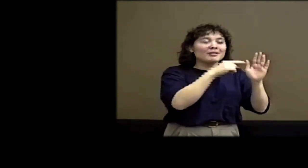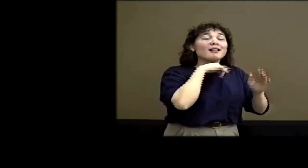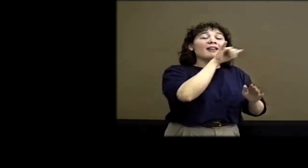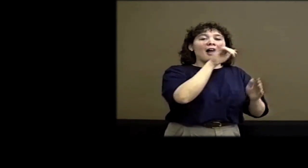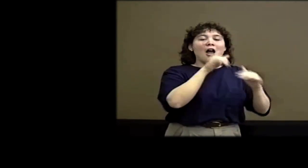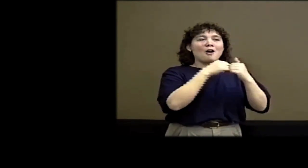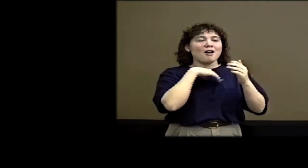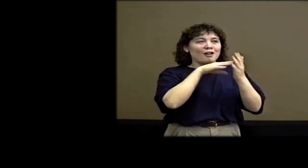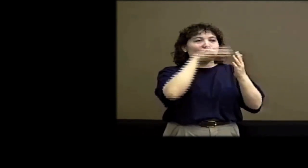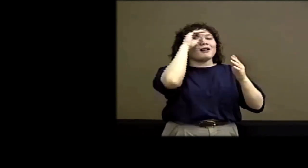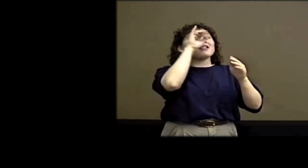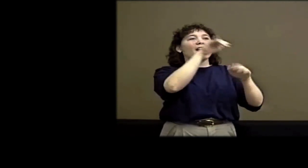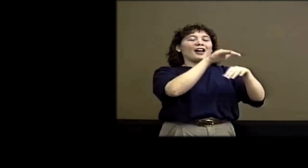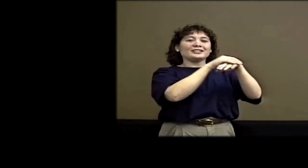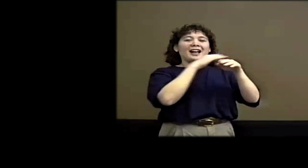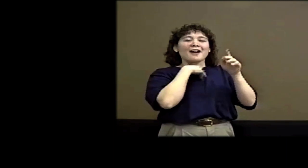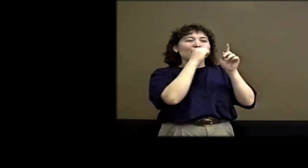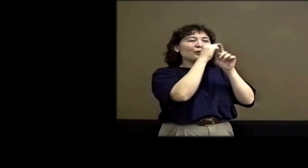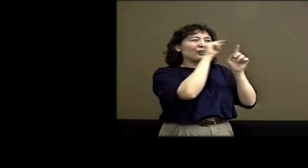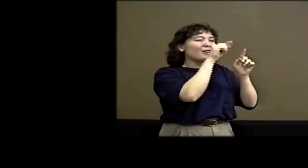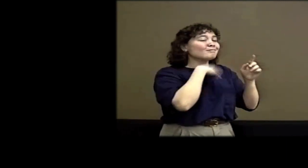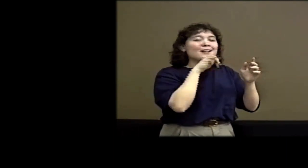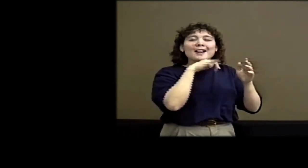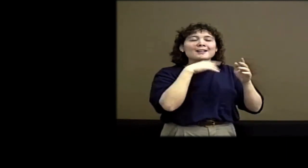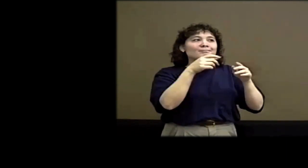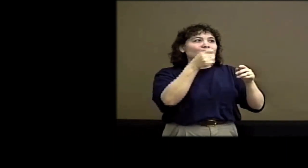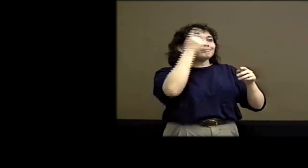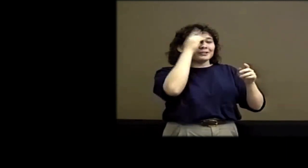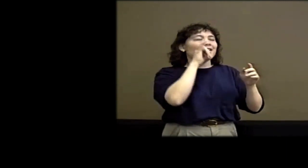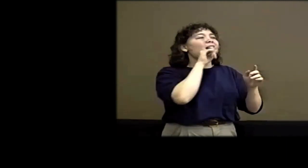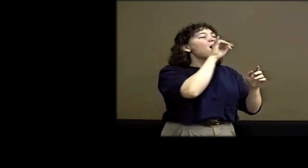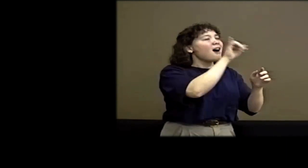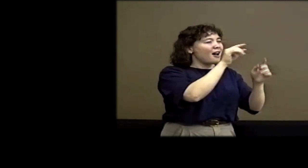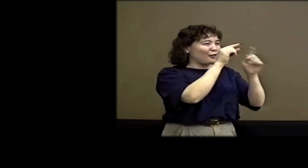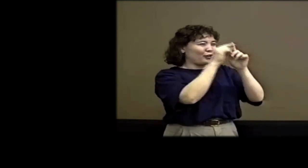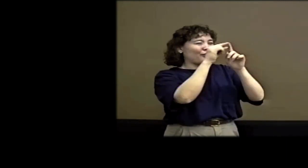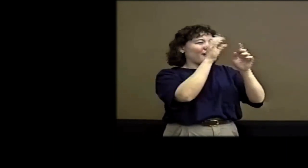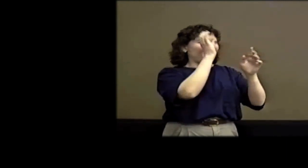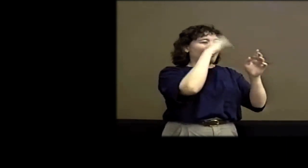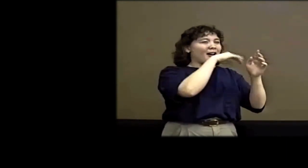When I was about 4 or 5 years old, I was enrolled in deaf preschool where I was taught English.